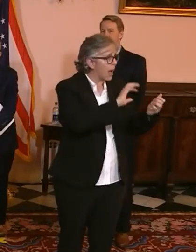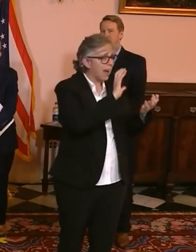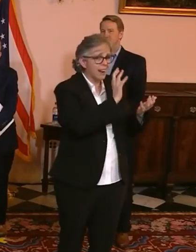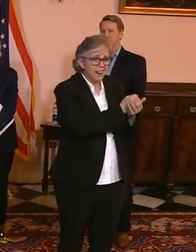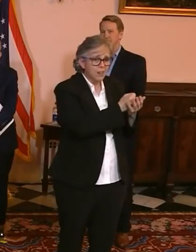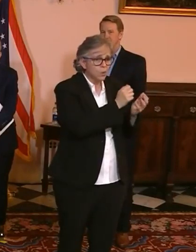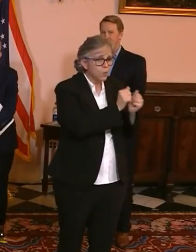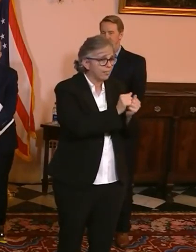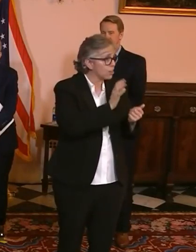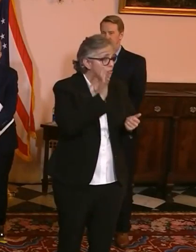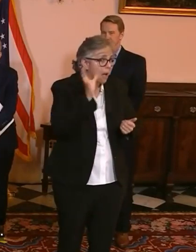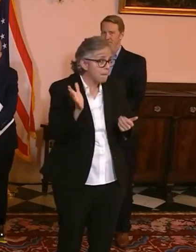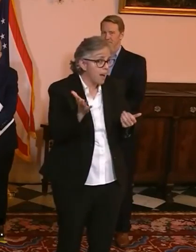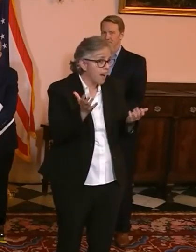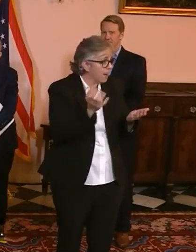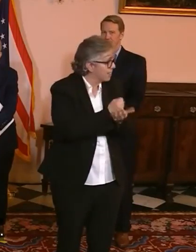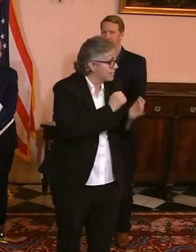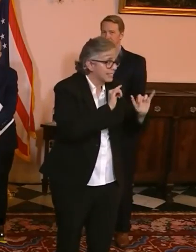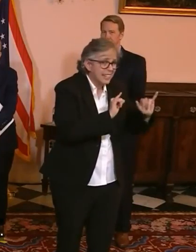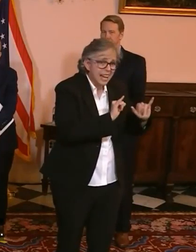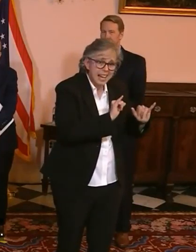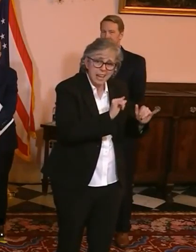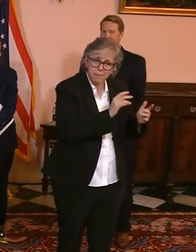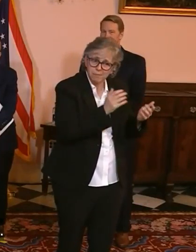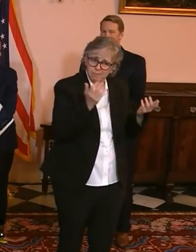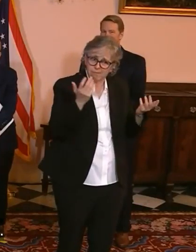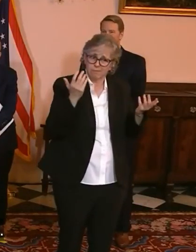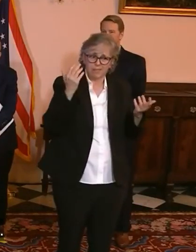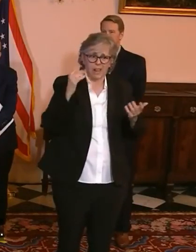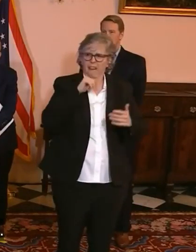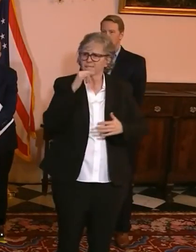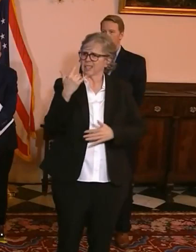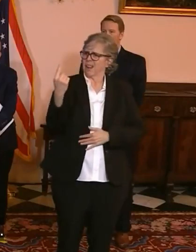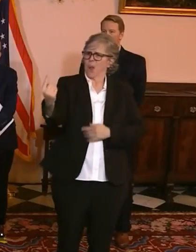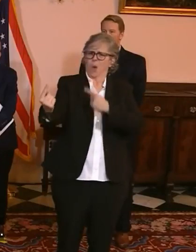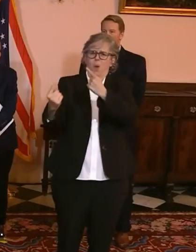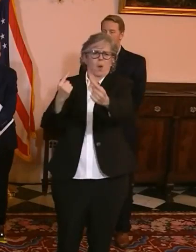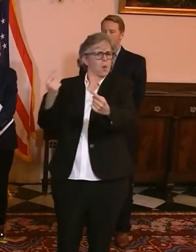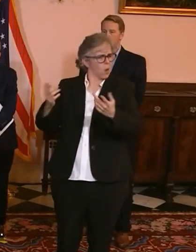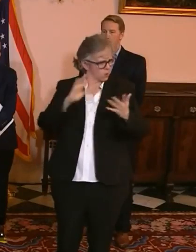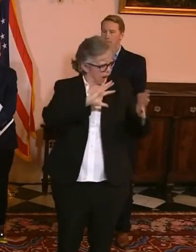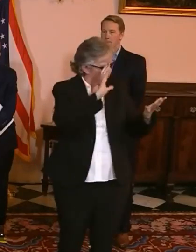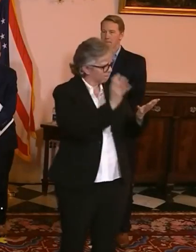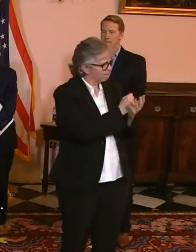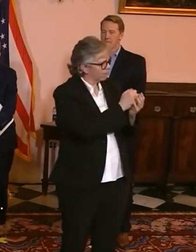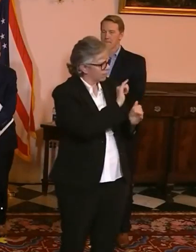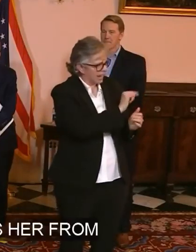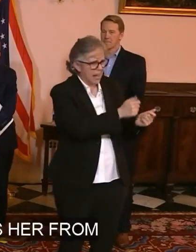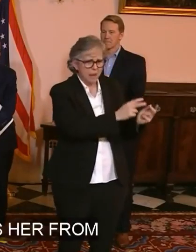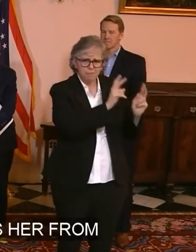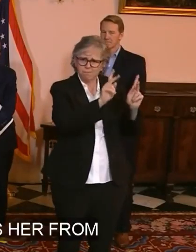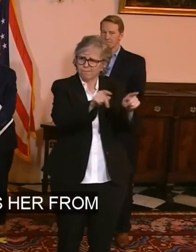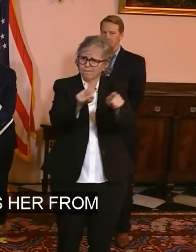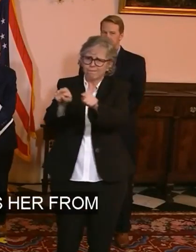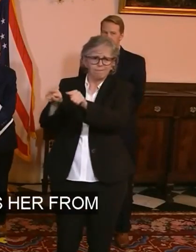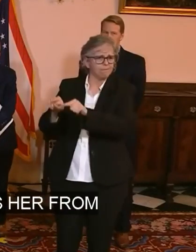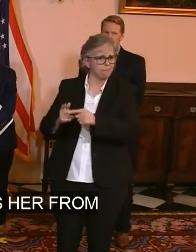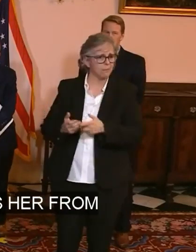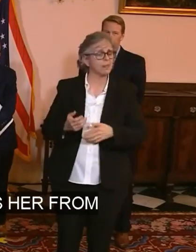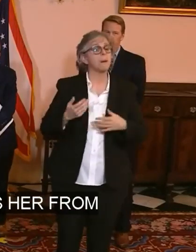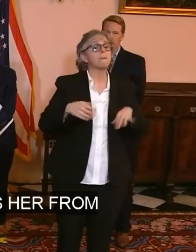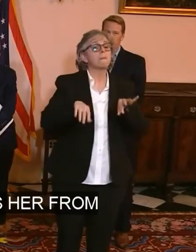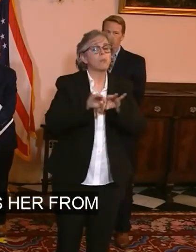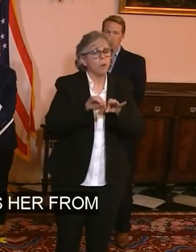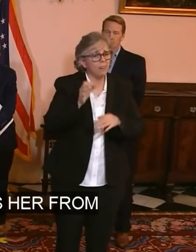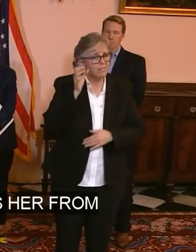to her and keeps her from feeling so isolated. So I think, even with the older members of our family, if we can use